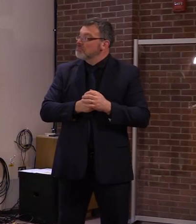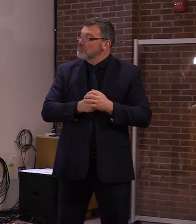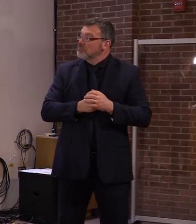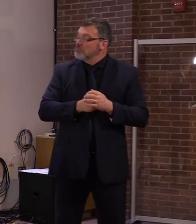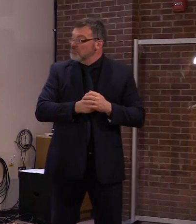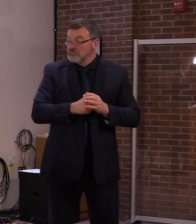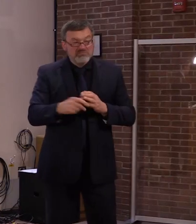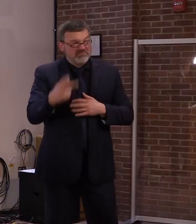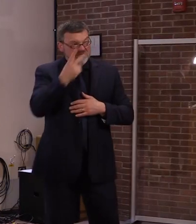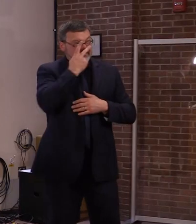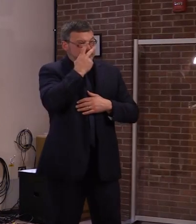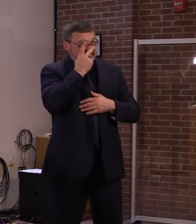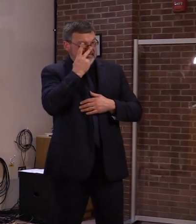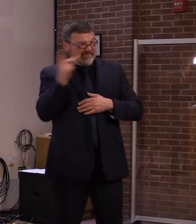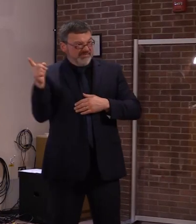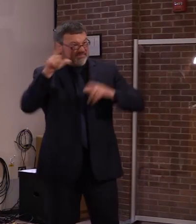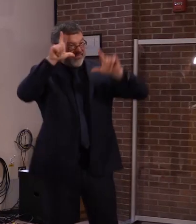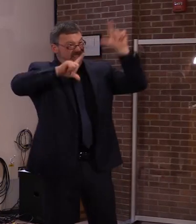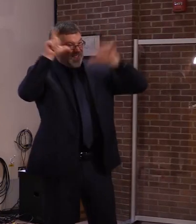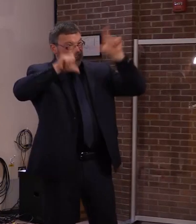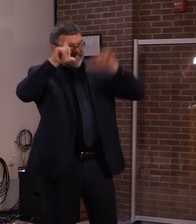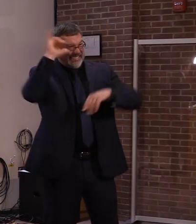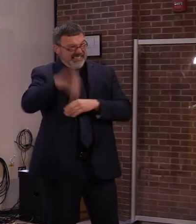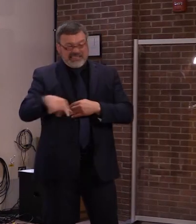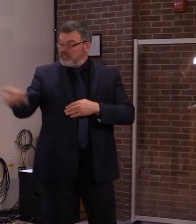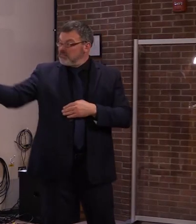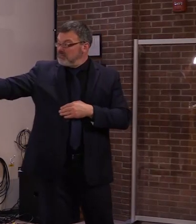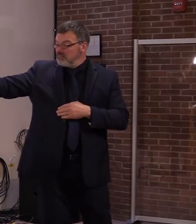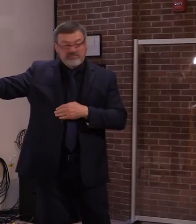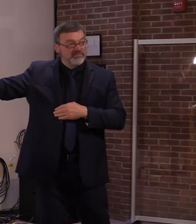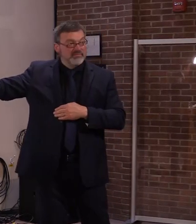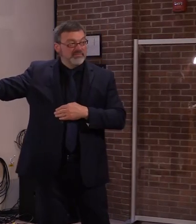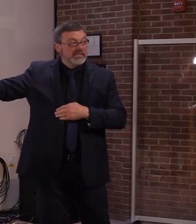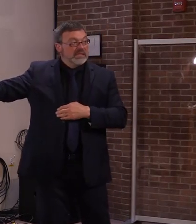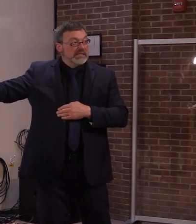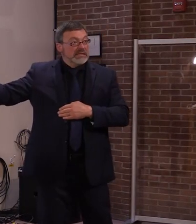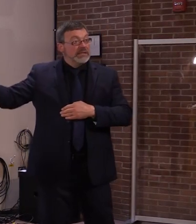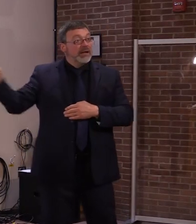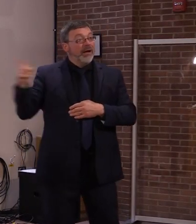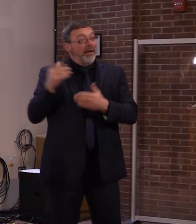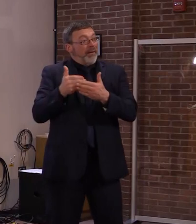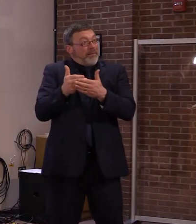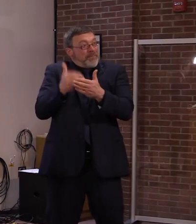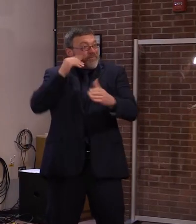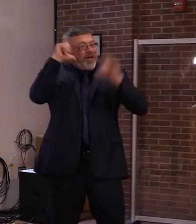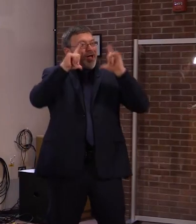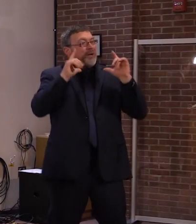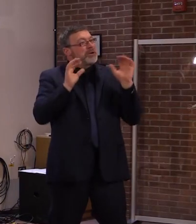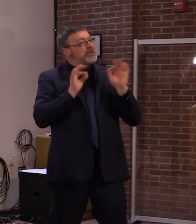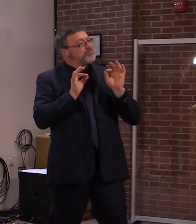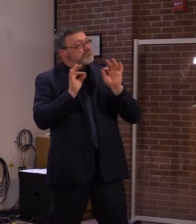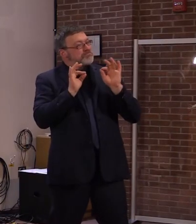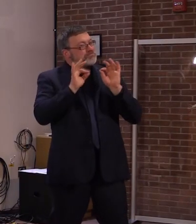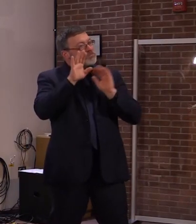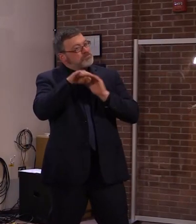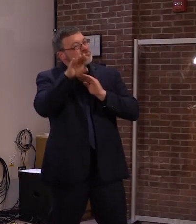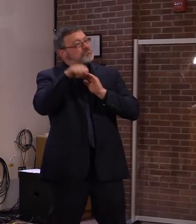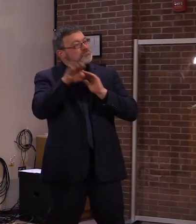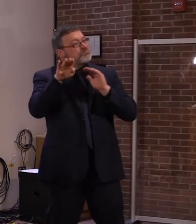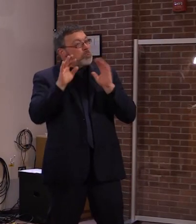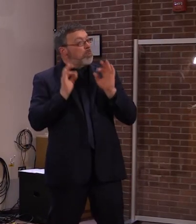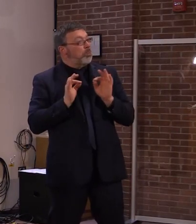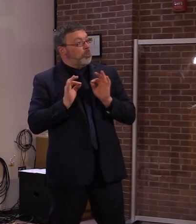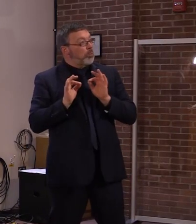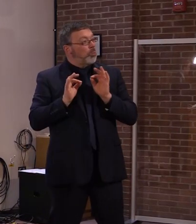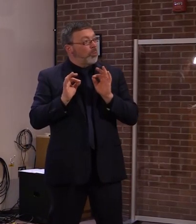data is the week and weeks following Halloween. Certainly a busy weekend last weekend and last